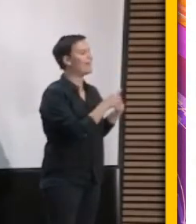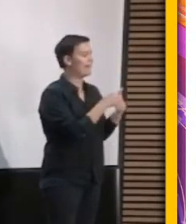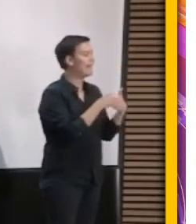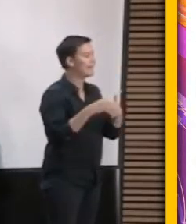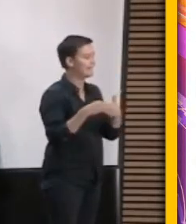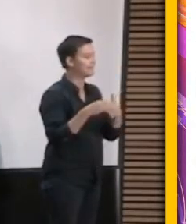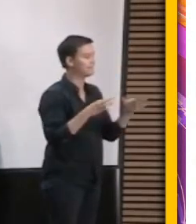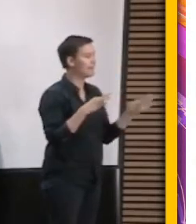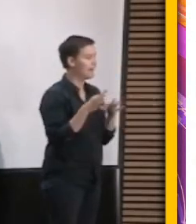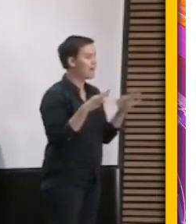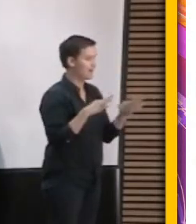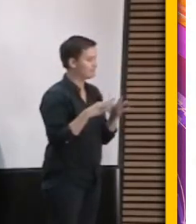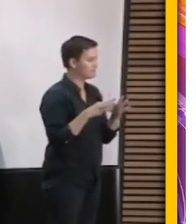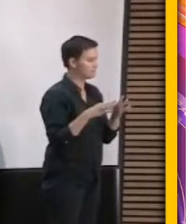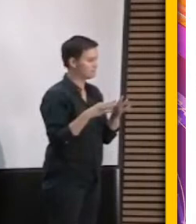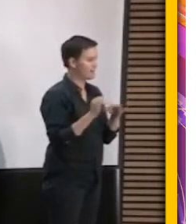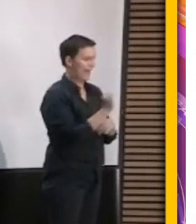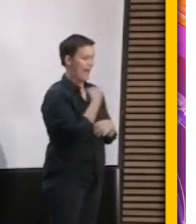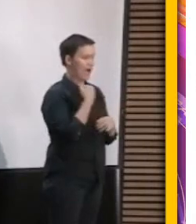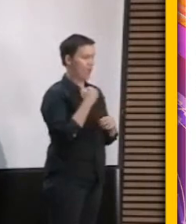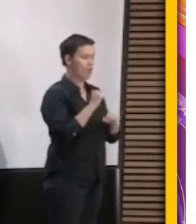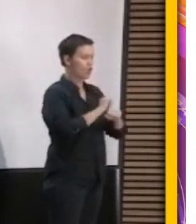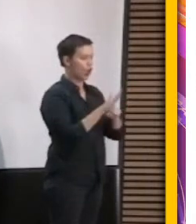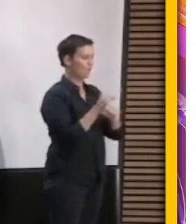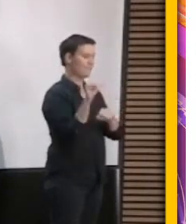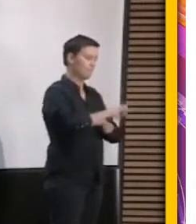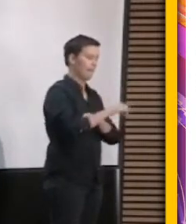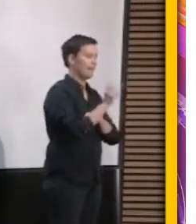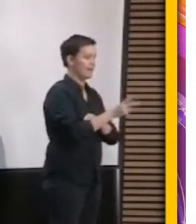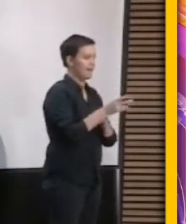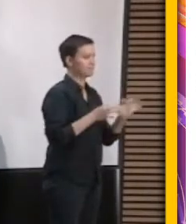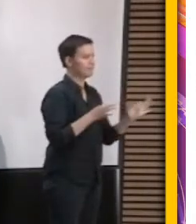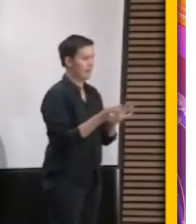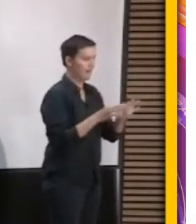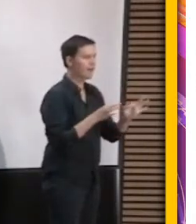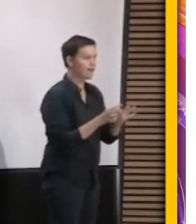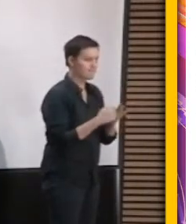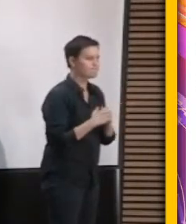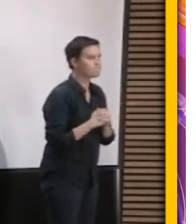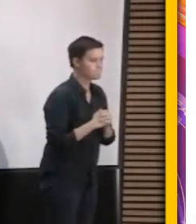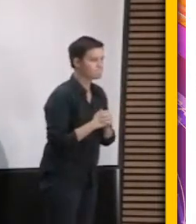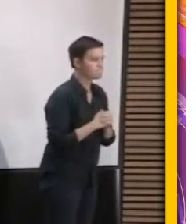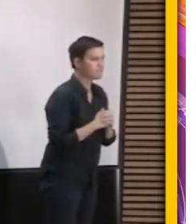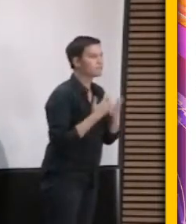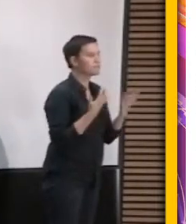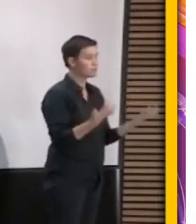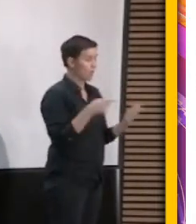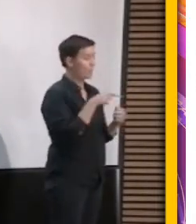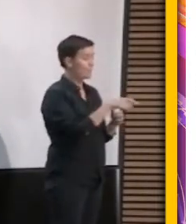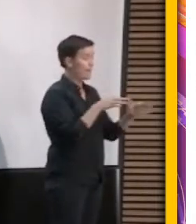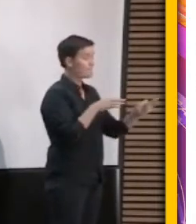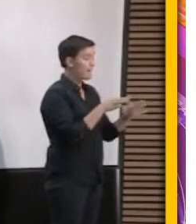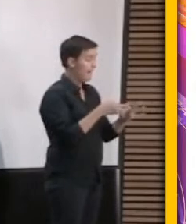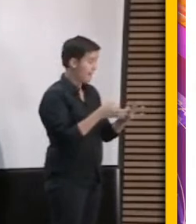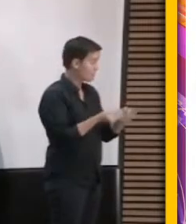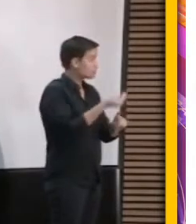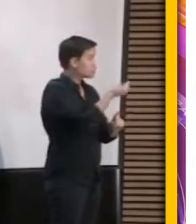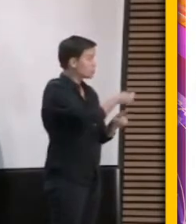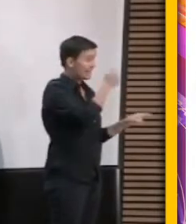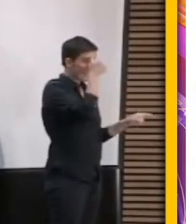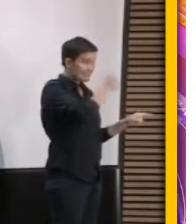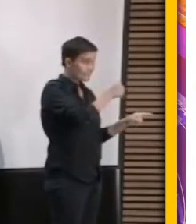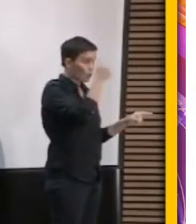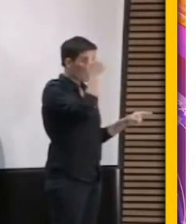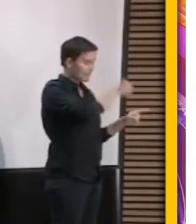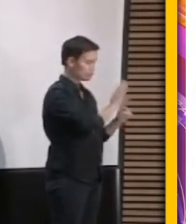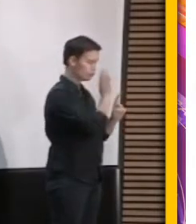resurgence response. We want to make sure they've got extra support for a job that cuts across port authorities, borders, and of course a